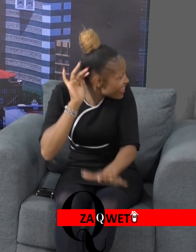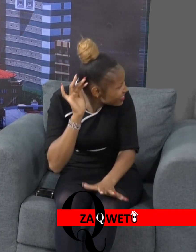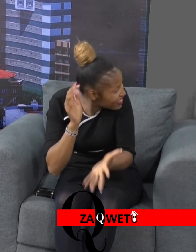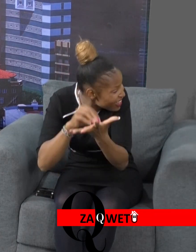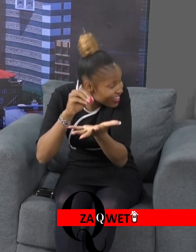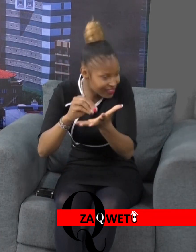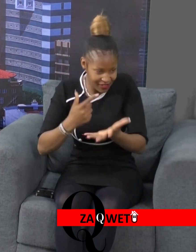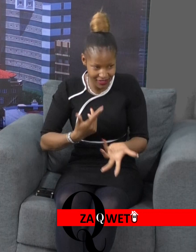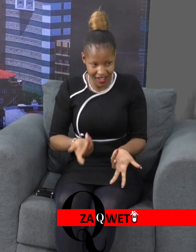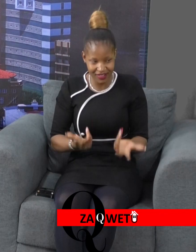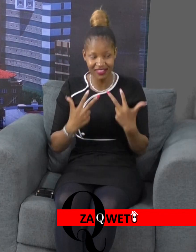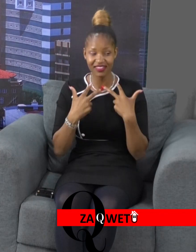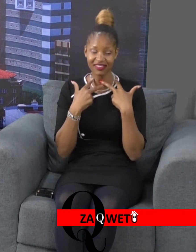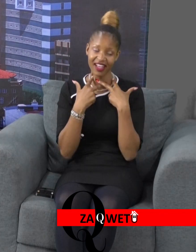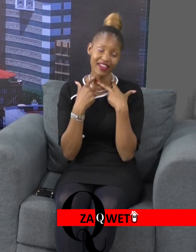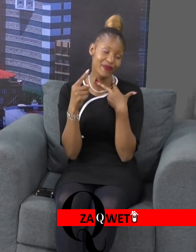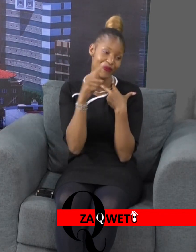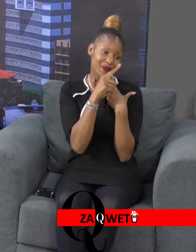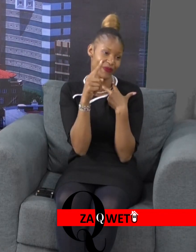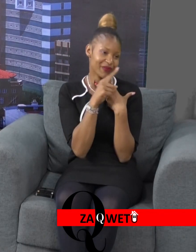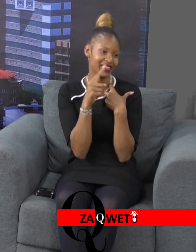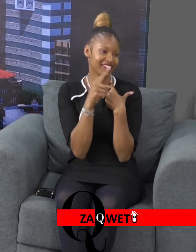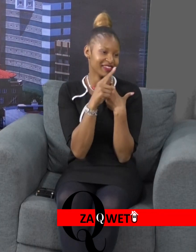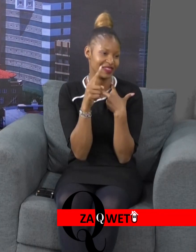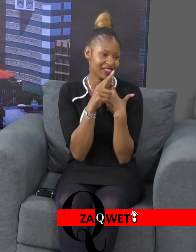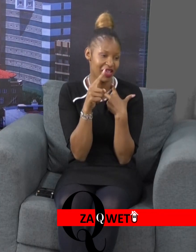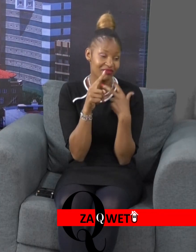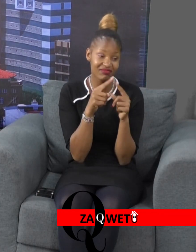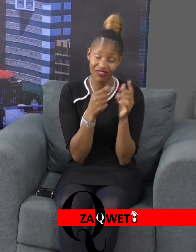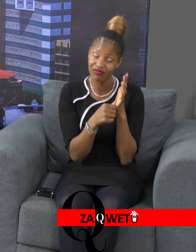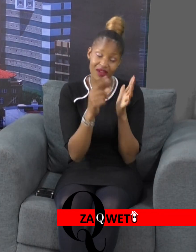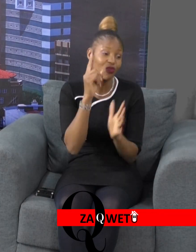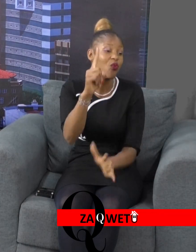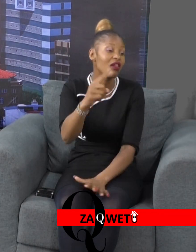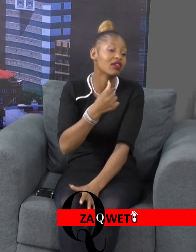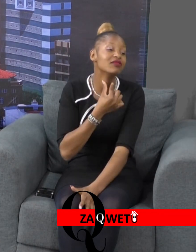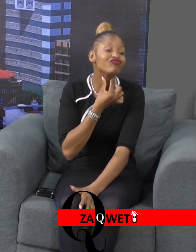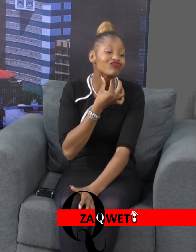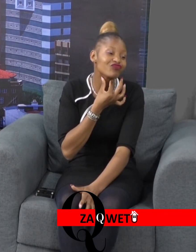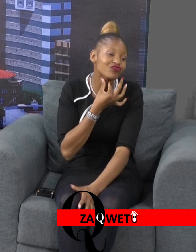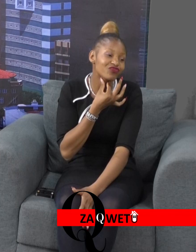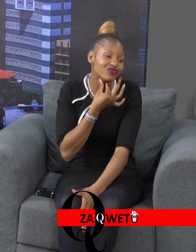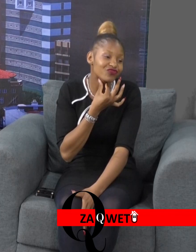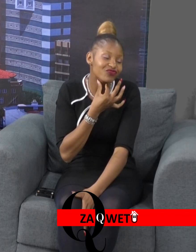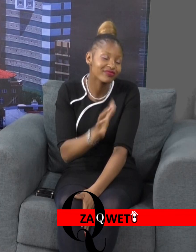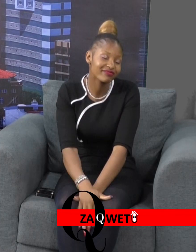So people outside there, they can't hear my voice. That is why I get stuck. But that is the only